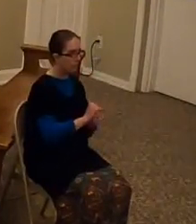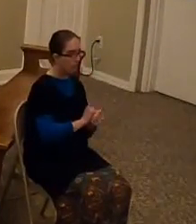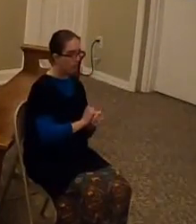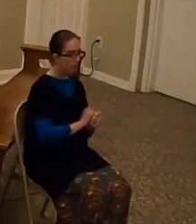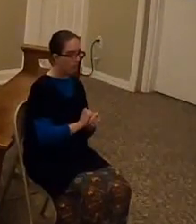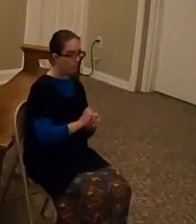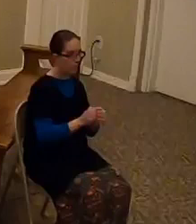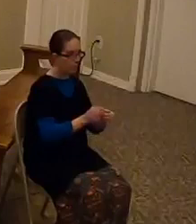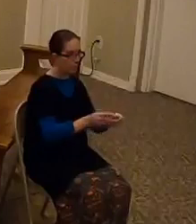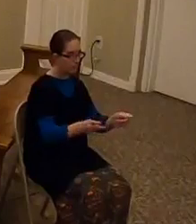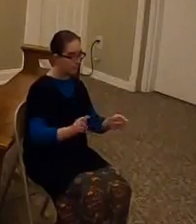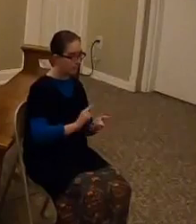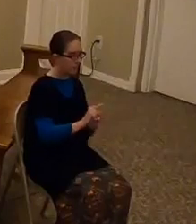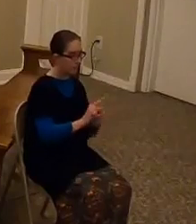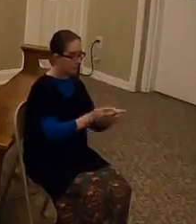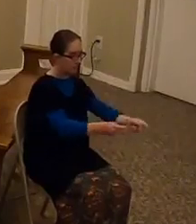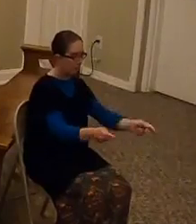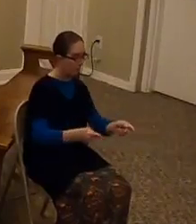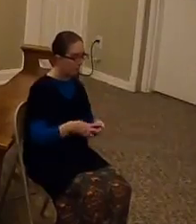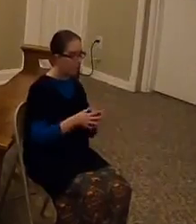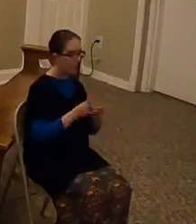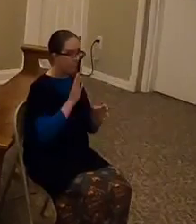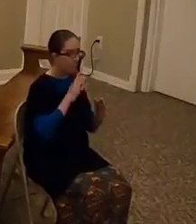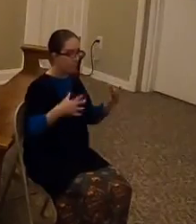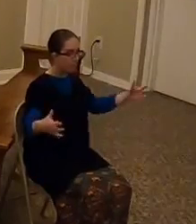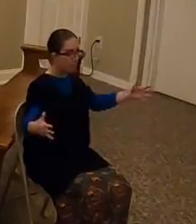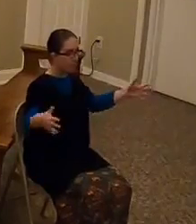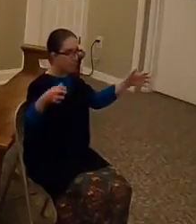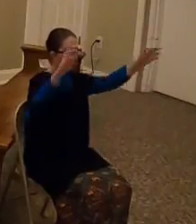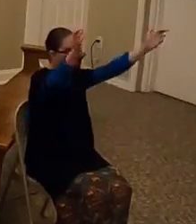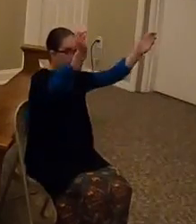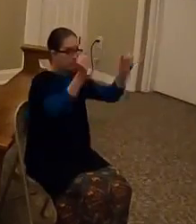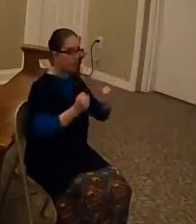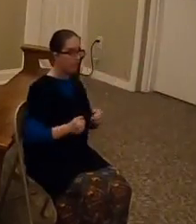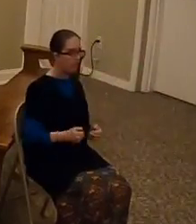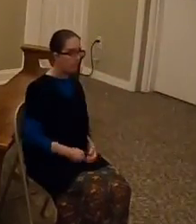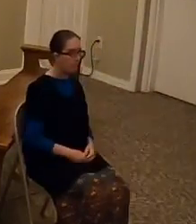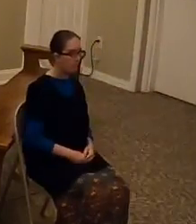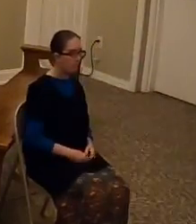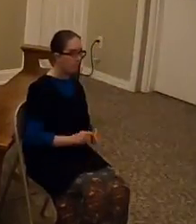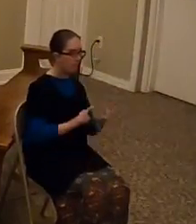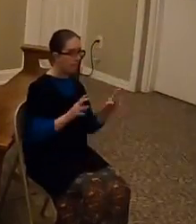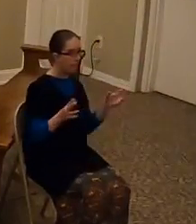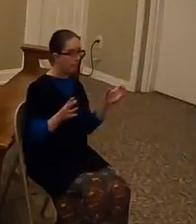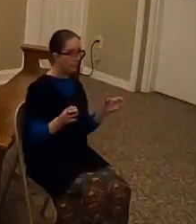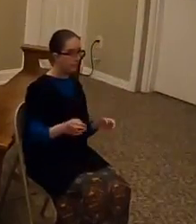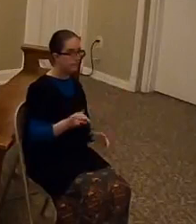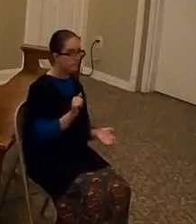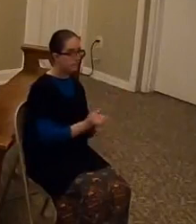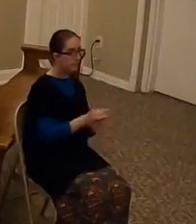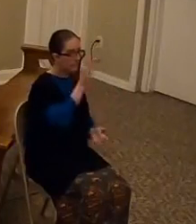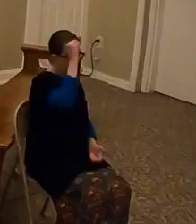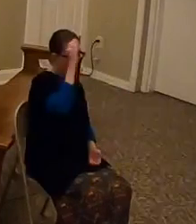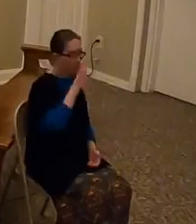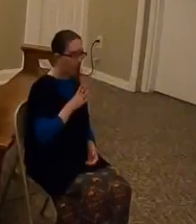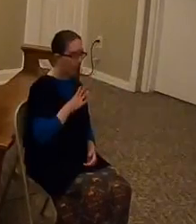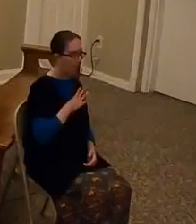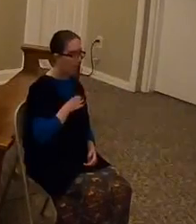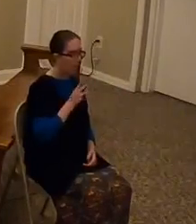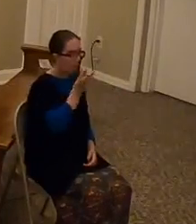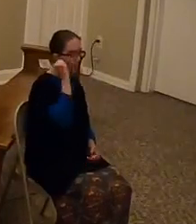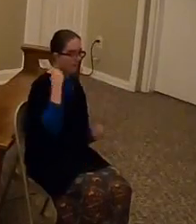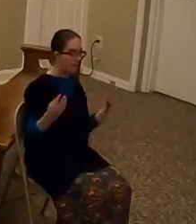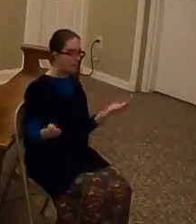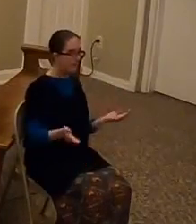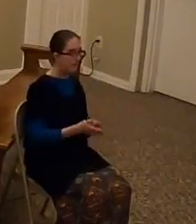more. I don't know where they went. They might have got real big. I don't know. But that guy that was